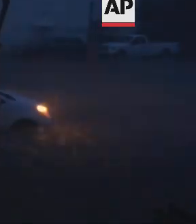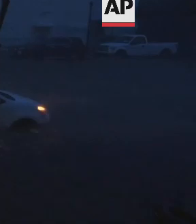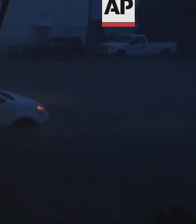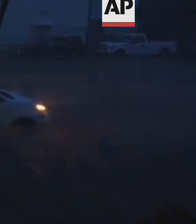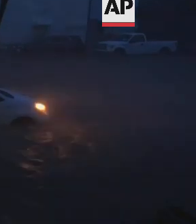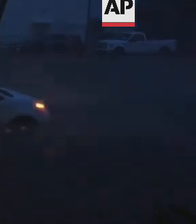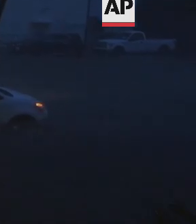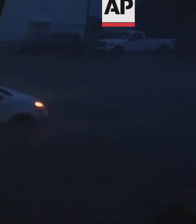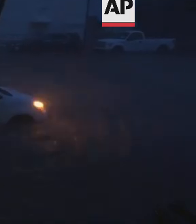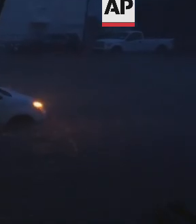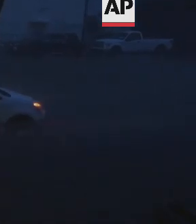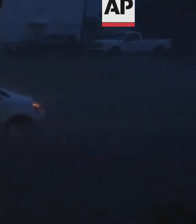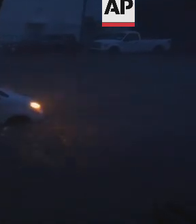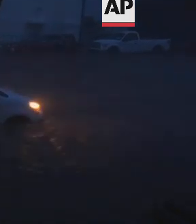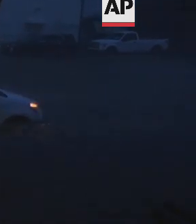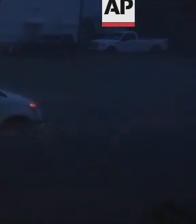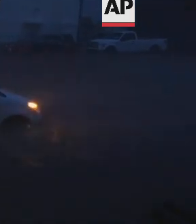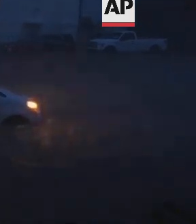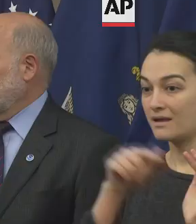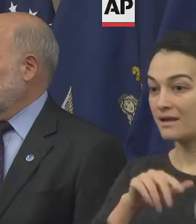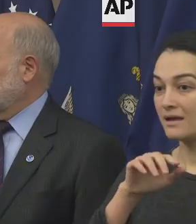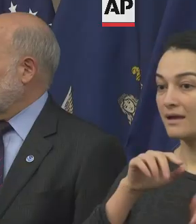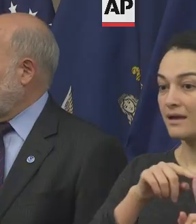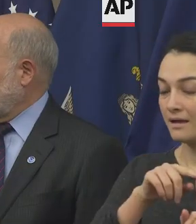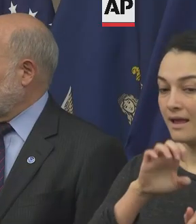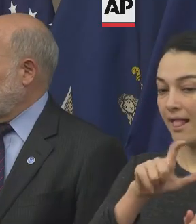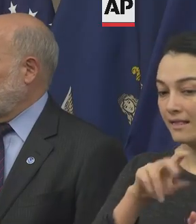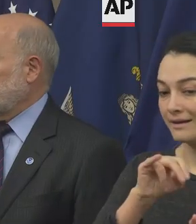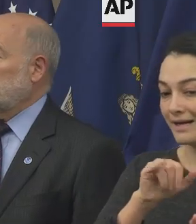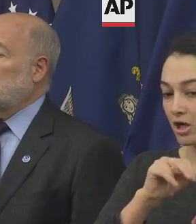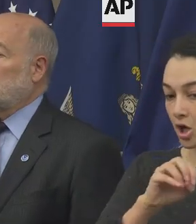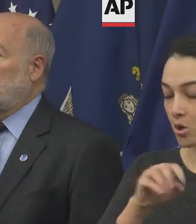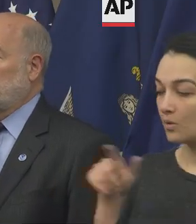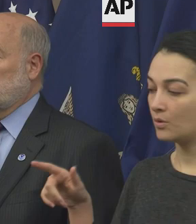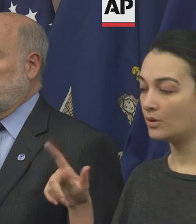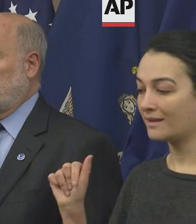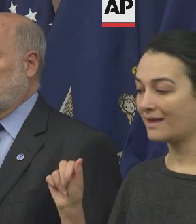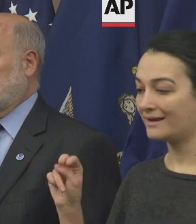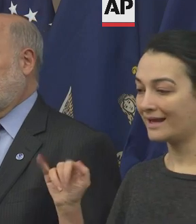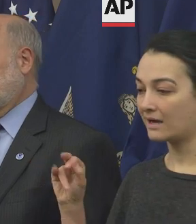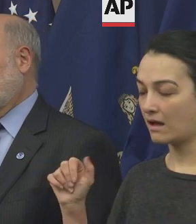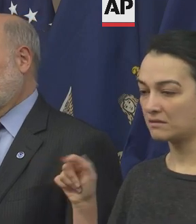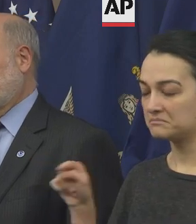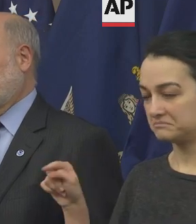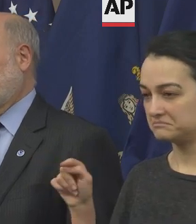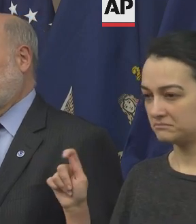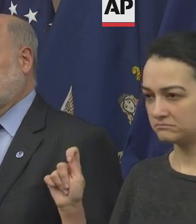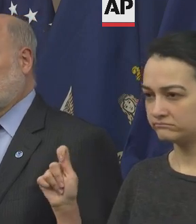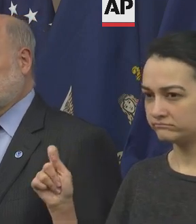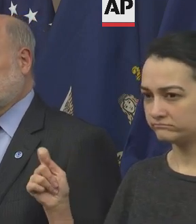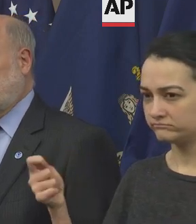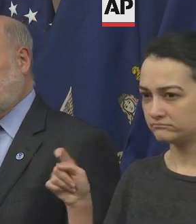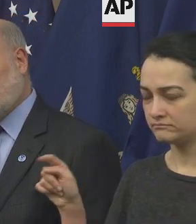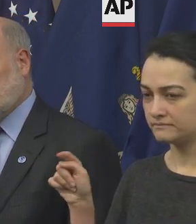Impacts on things like the temperature of the ocean in the Atlantic, which is higher right now, also affect that. And if we have a particularly